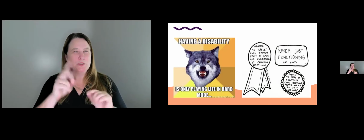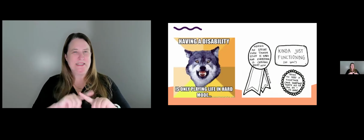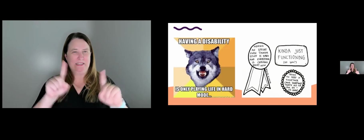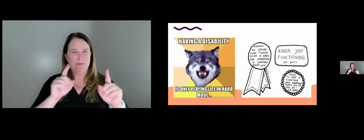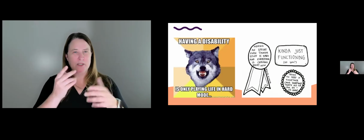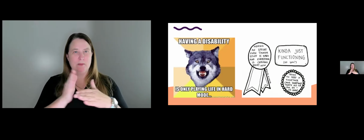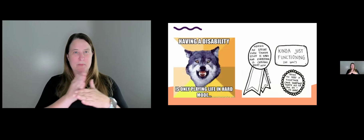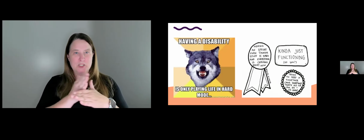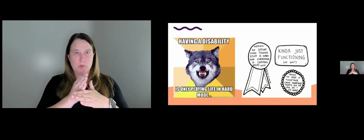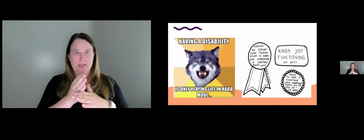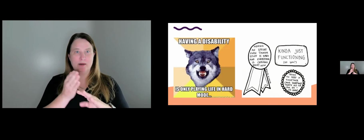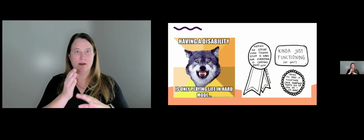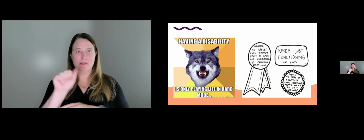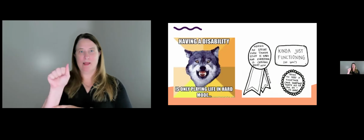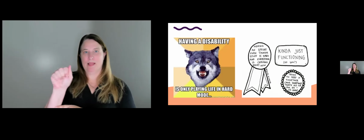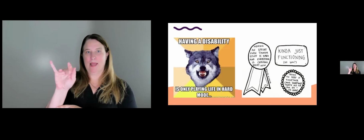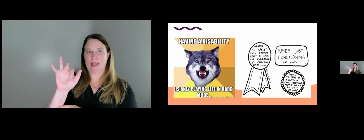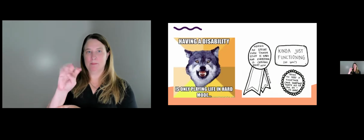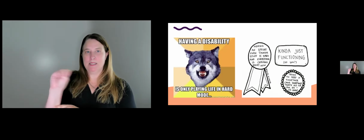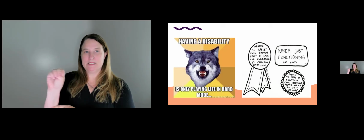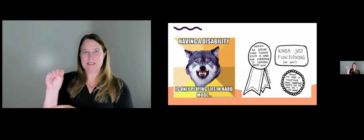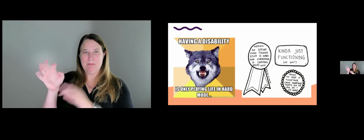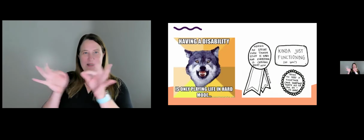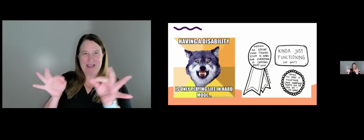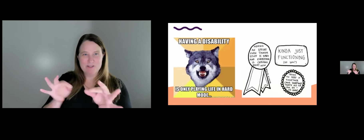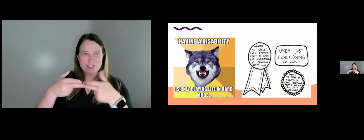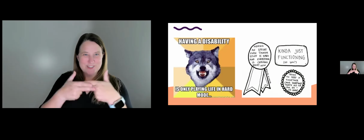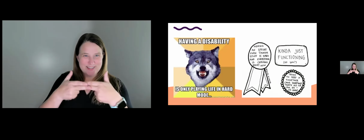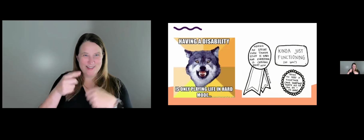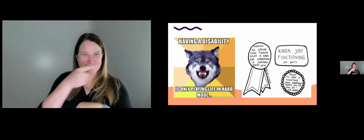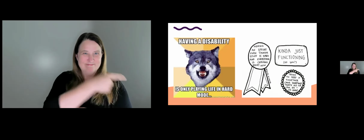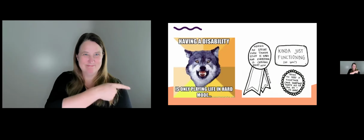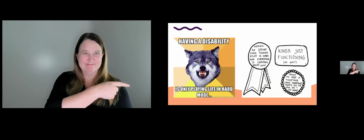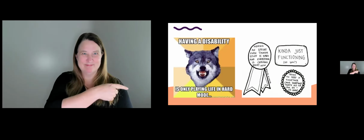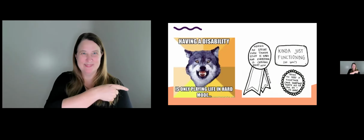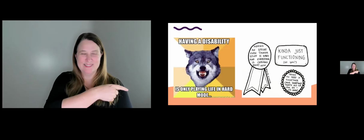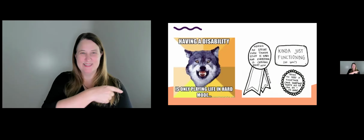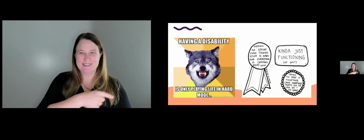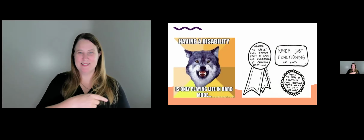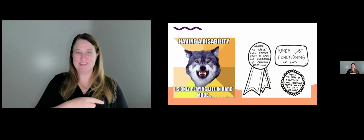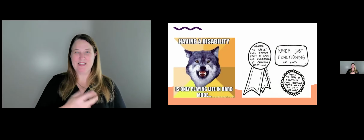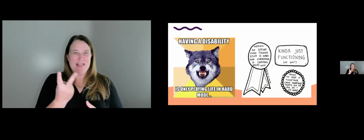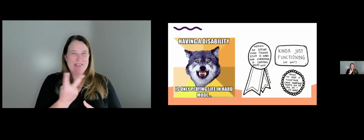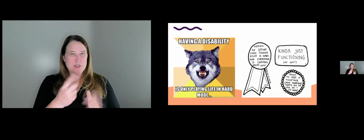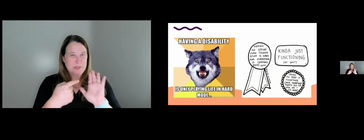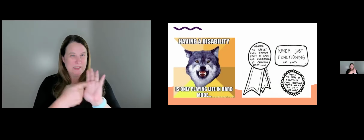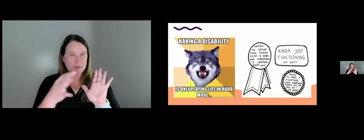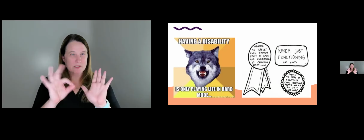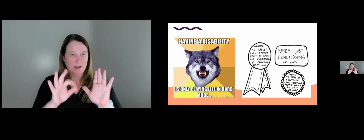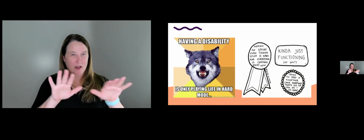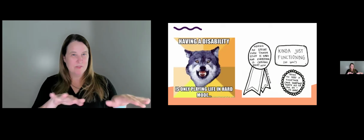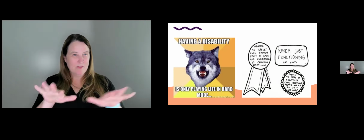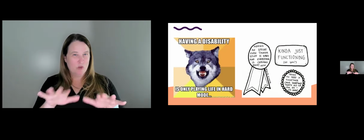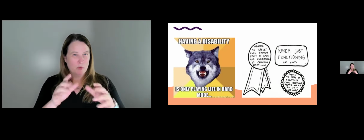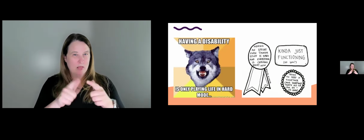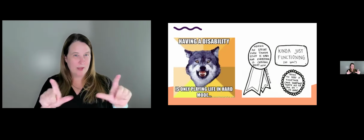So hopefully you can kind of see the difference between an ableism definition that you saw previously,